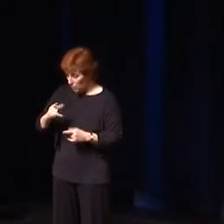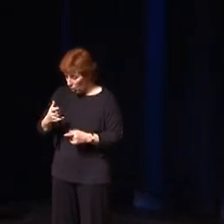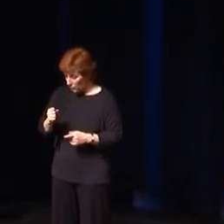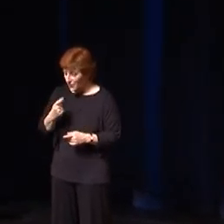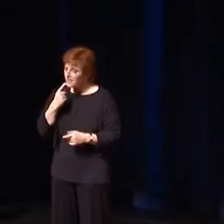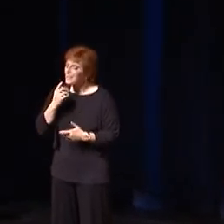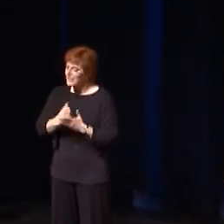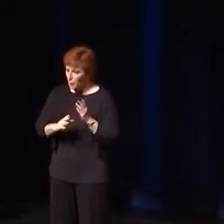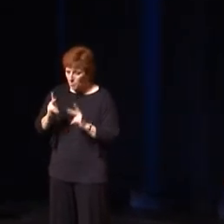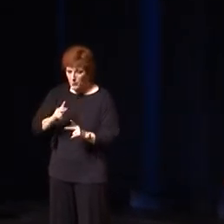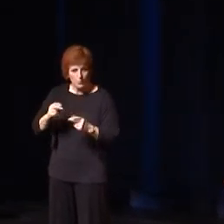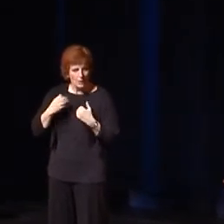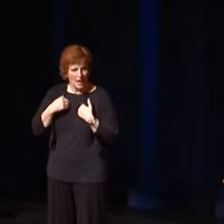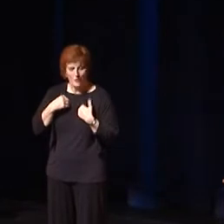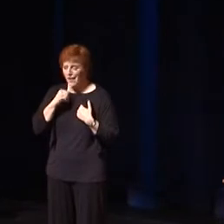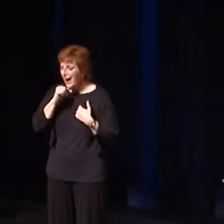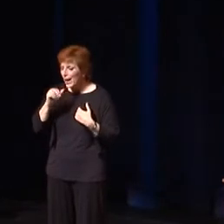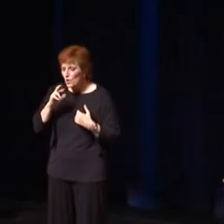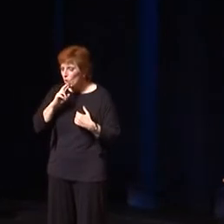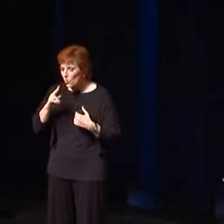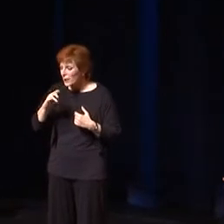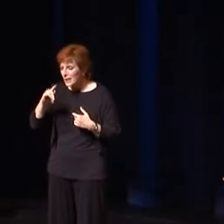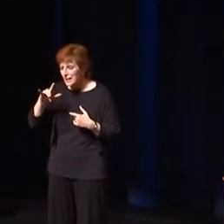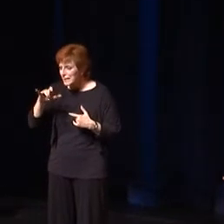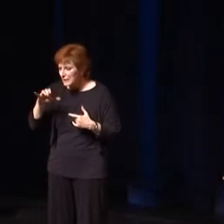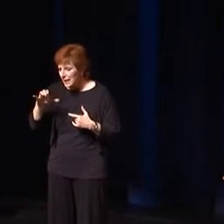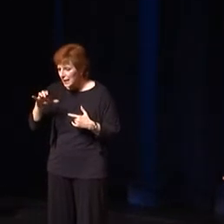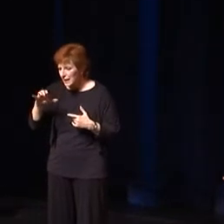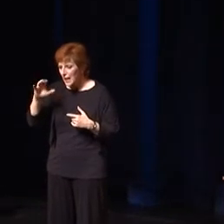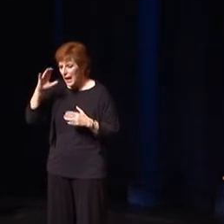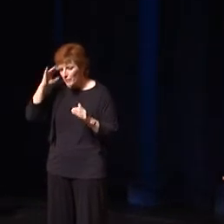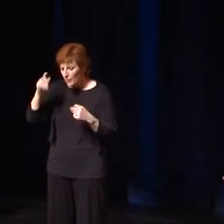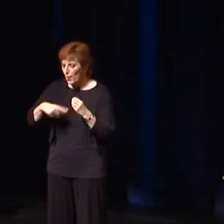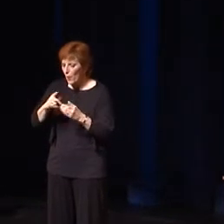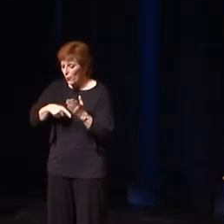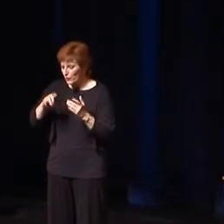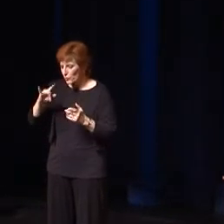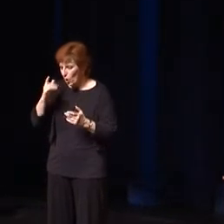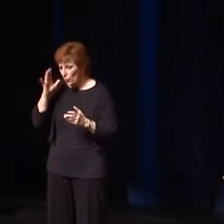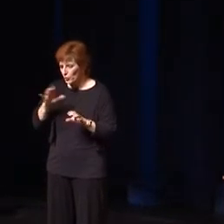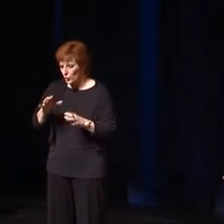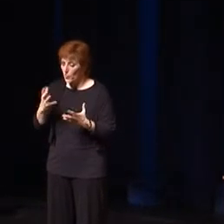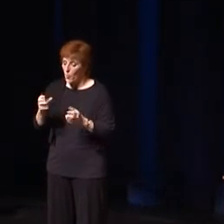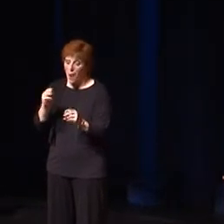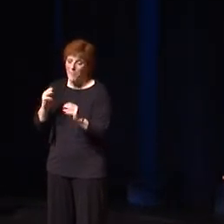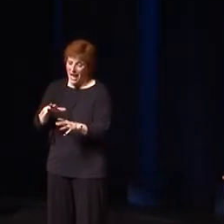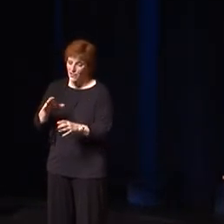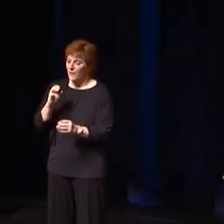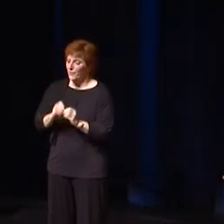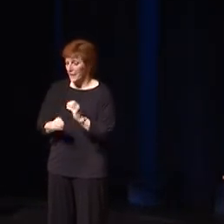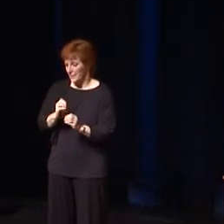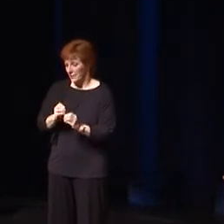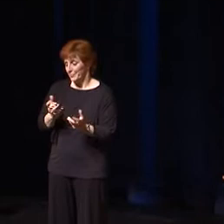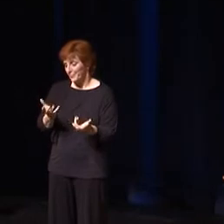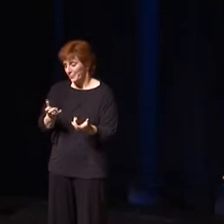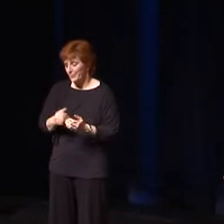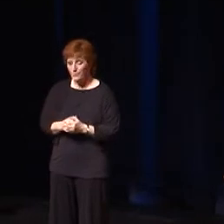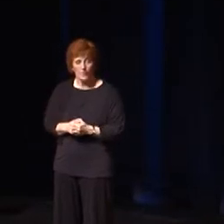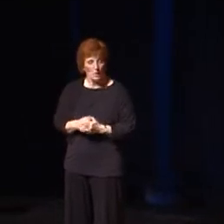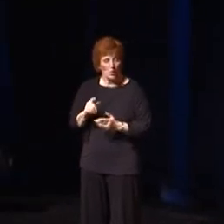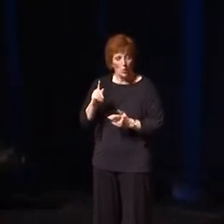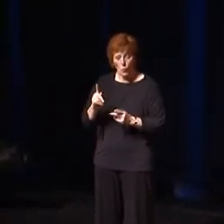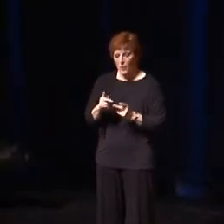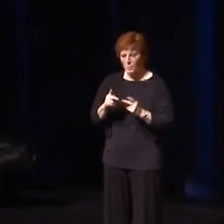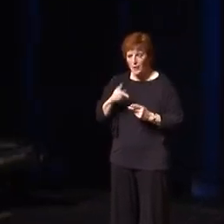said that some people have unrealistic expectations of what the dog is going to do. They're looking for a magic fix. Now, one place where I'm hearing